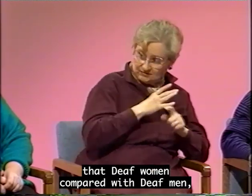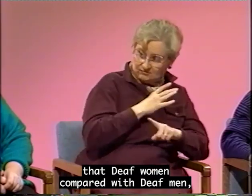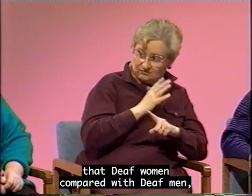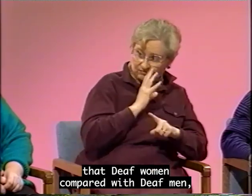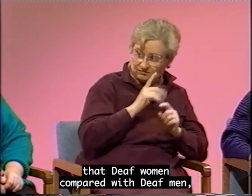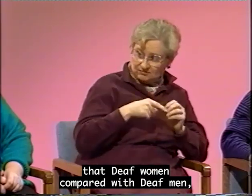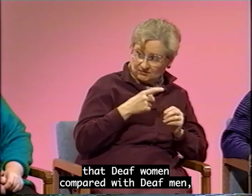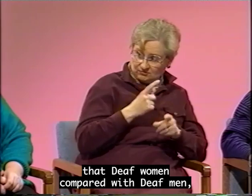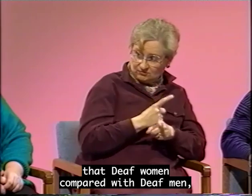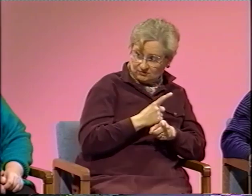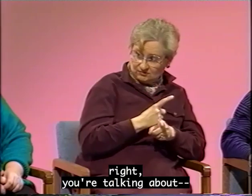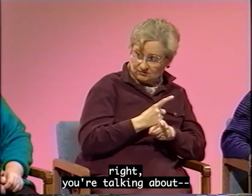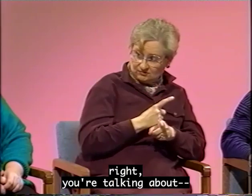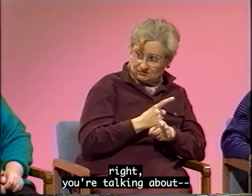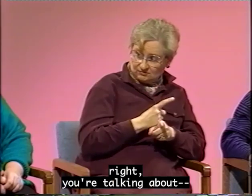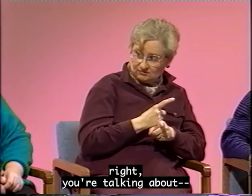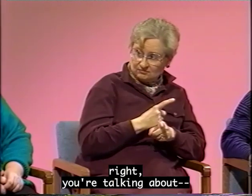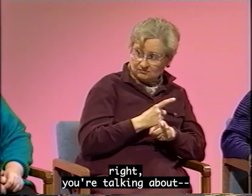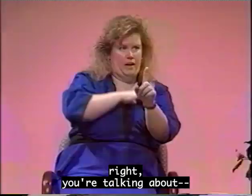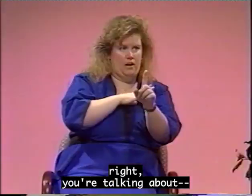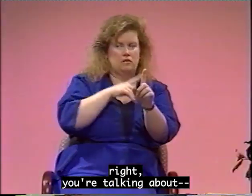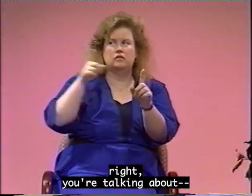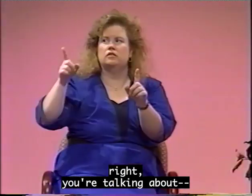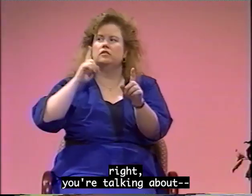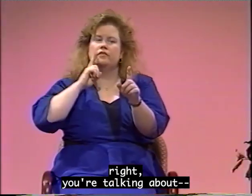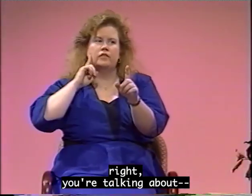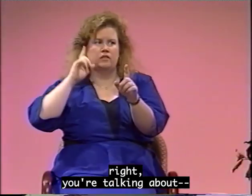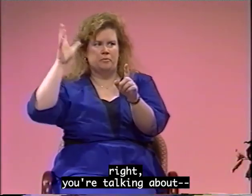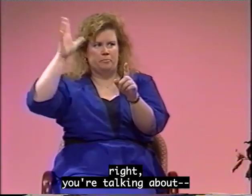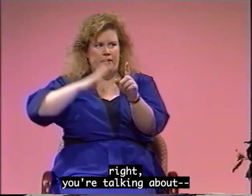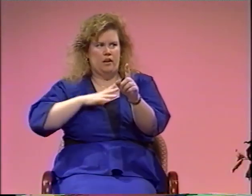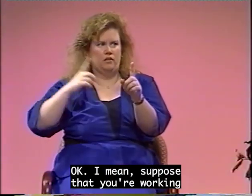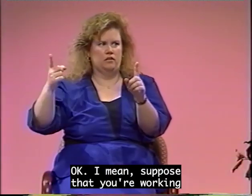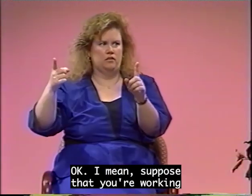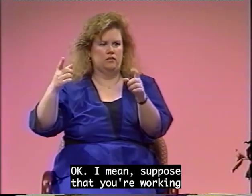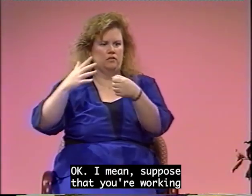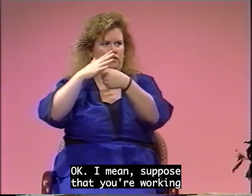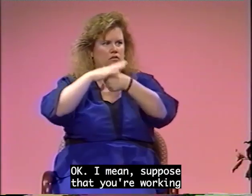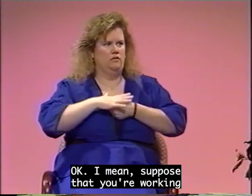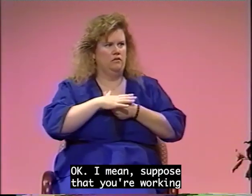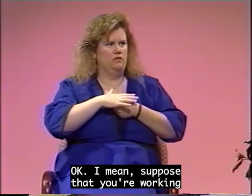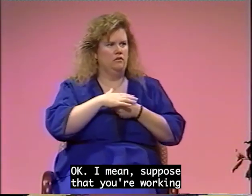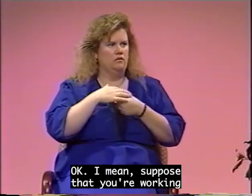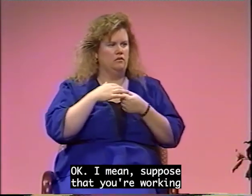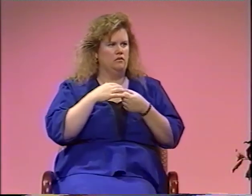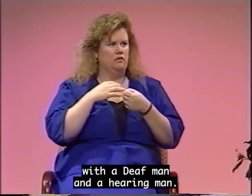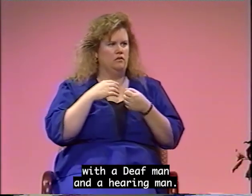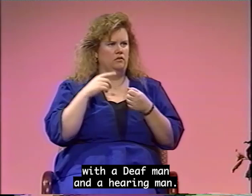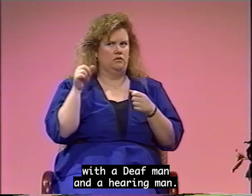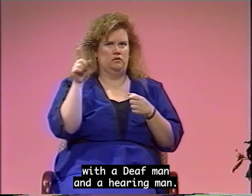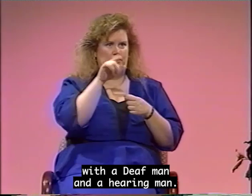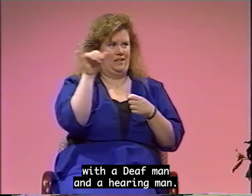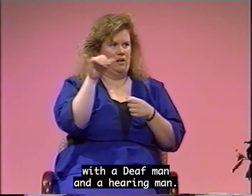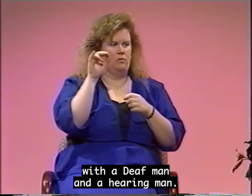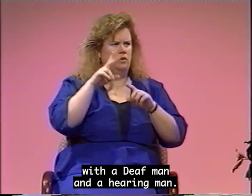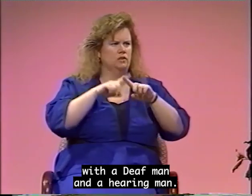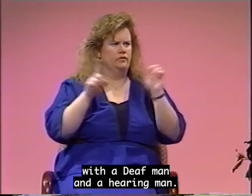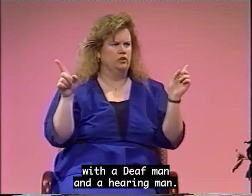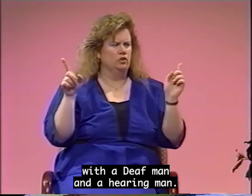compared with deaf men, right? You're talking about... Okay, I mean, suppose that you're working with a deaf man and a hearing